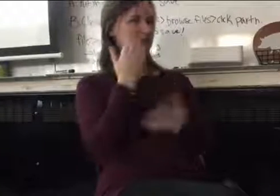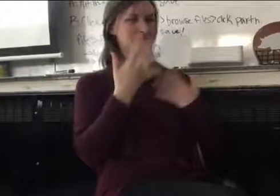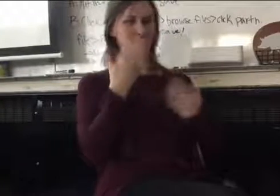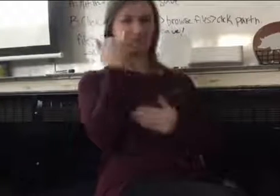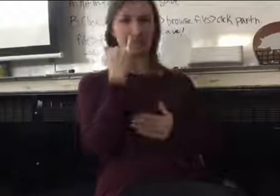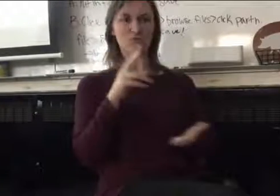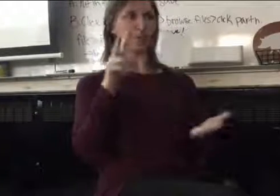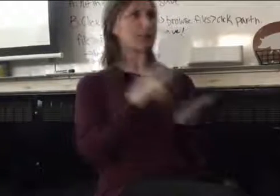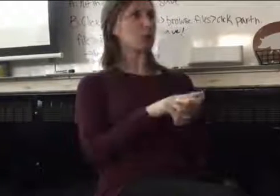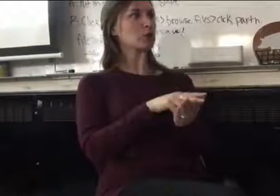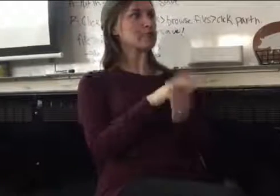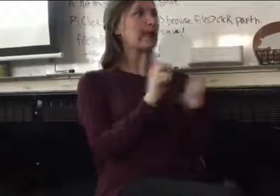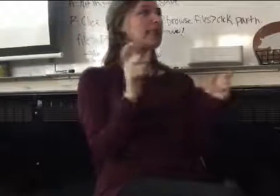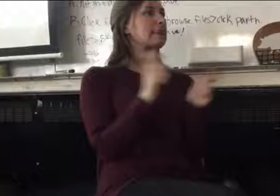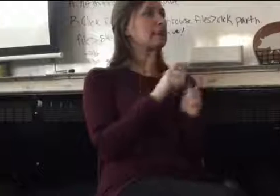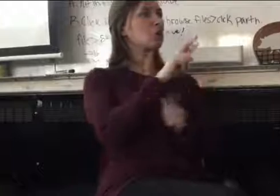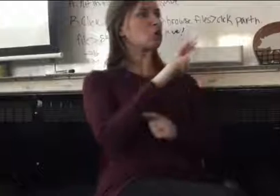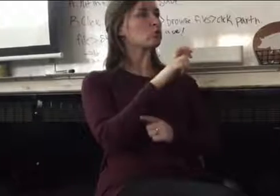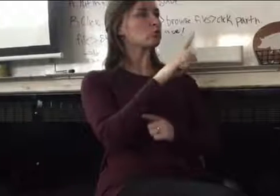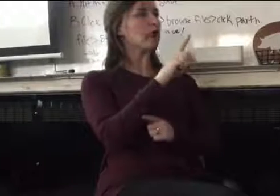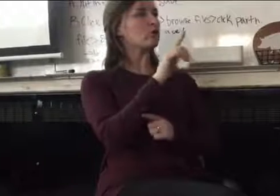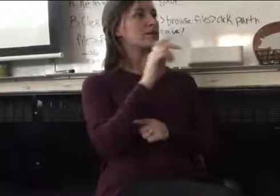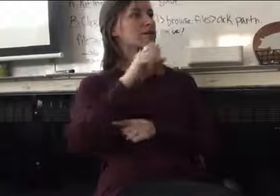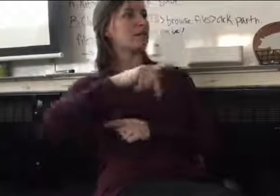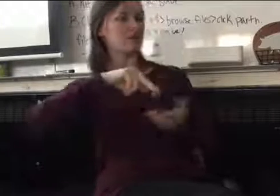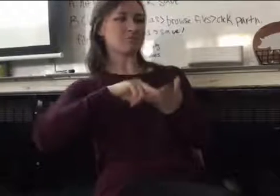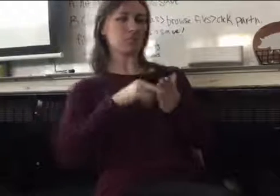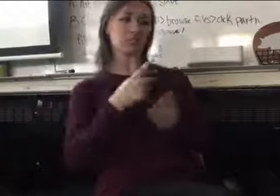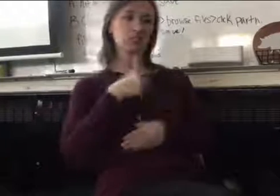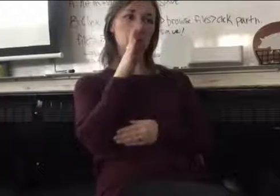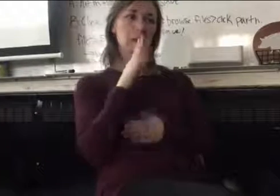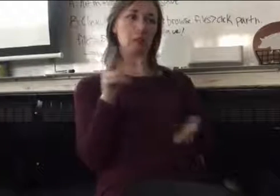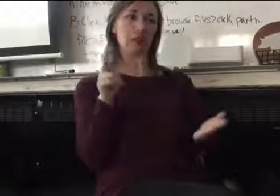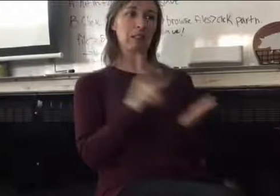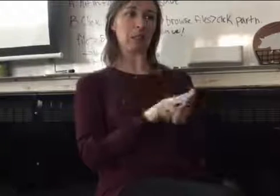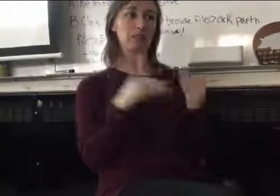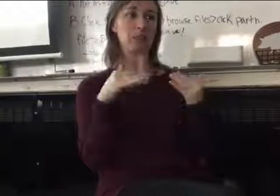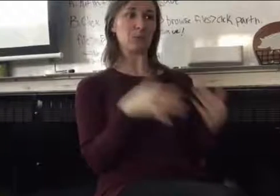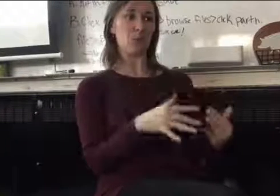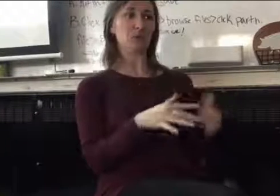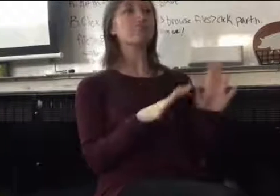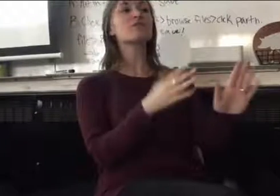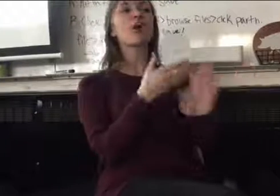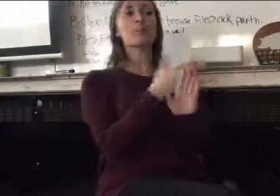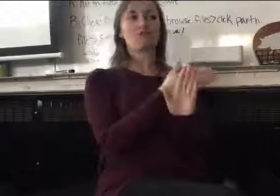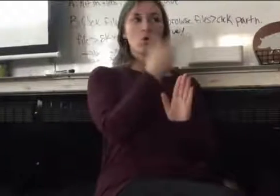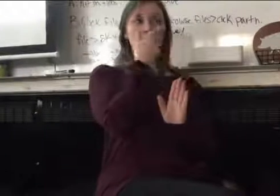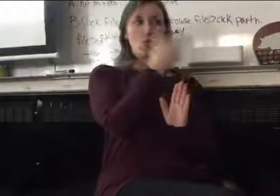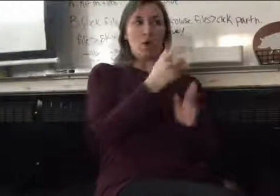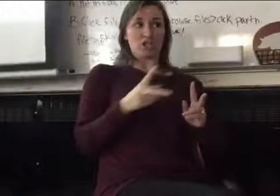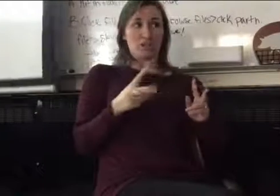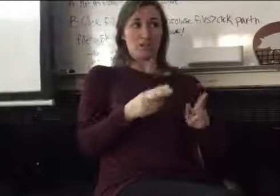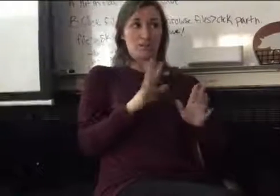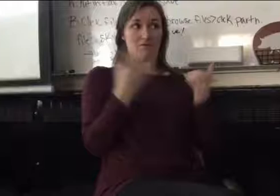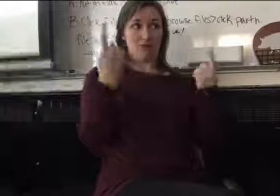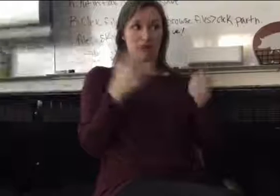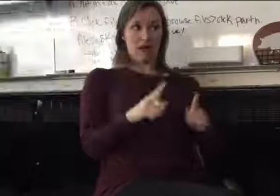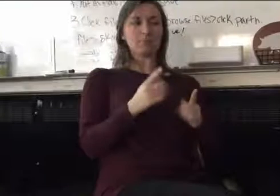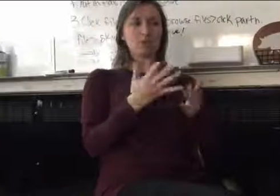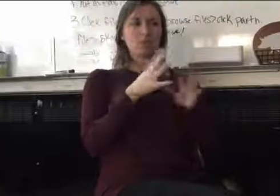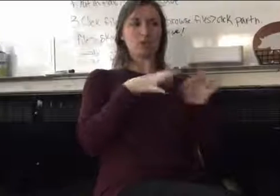Round Top, then they will be able to probably lose the war. So let me kind of explain before we watch the clip of what happens.